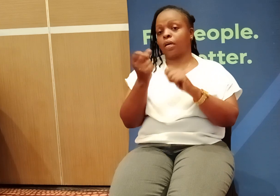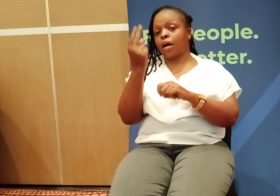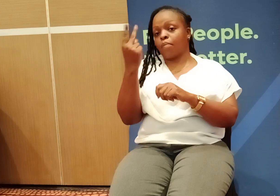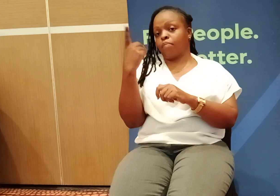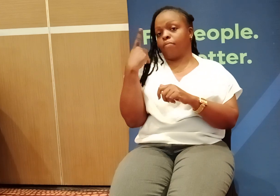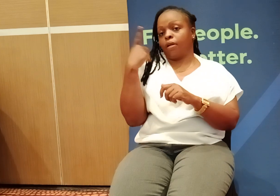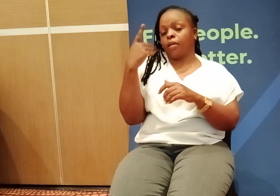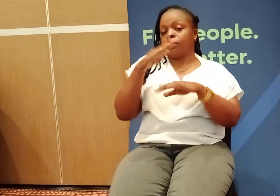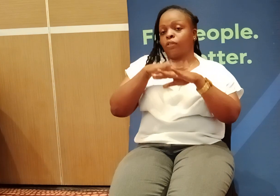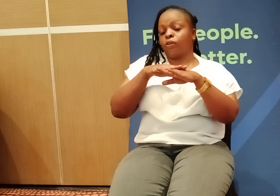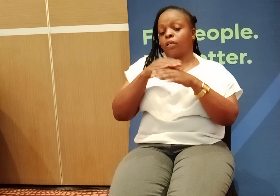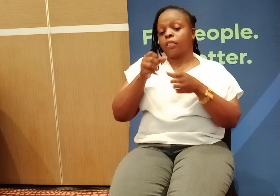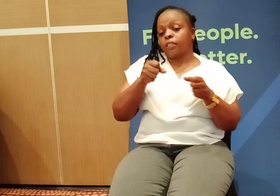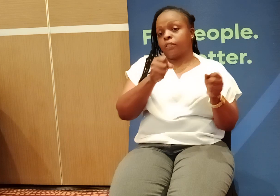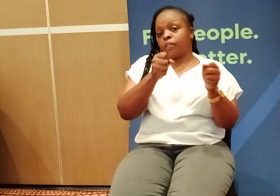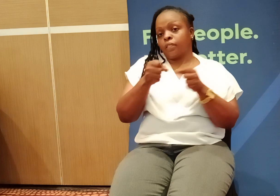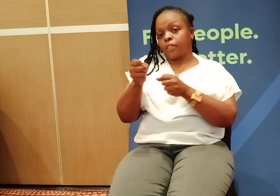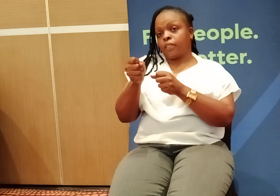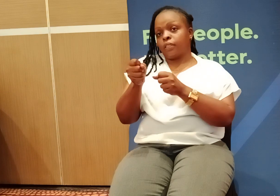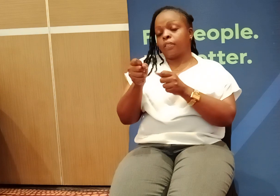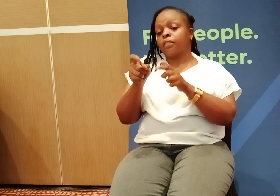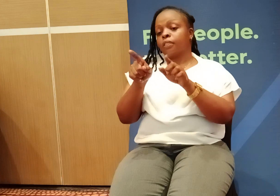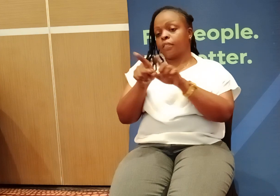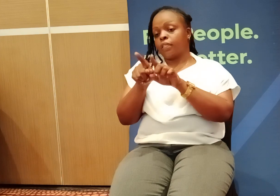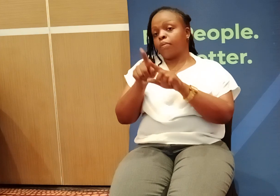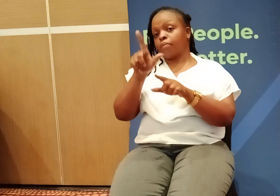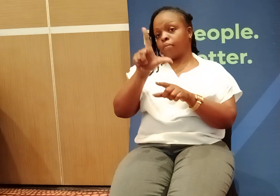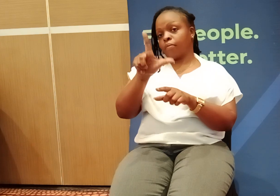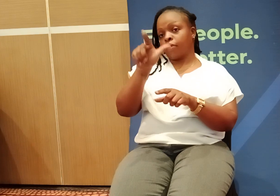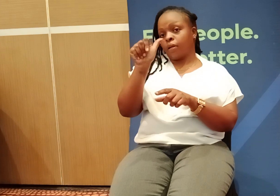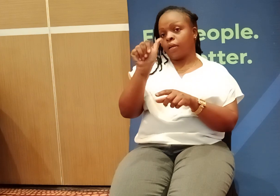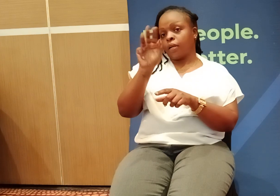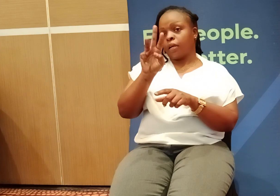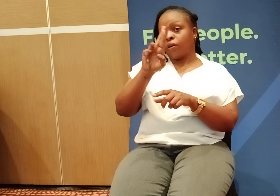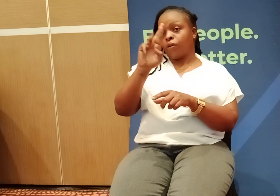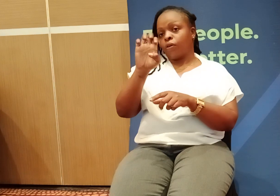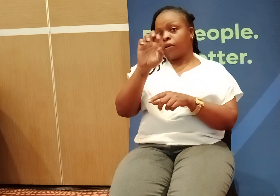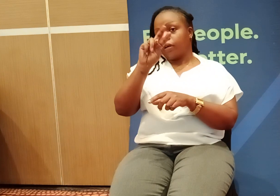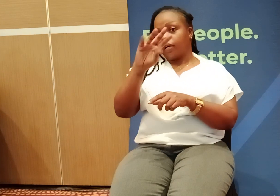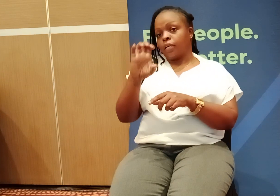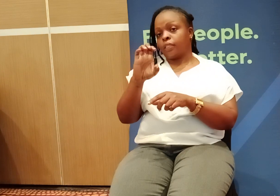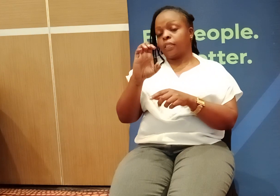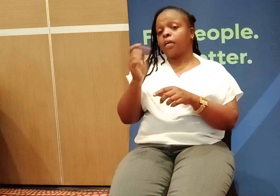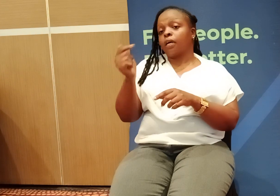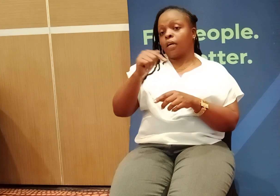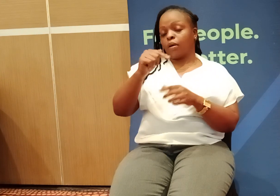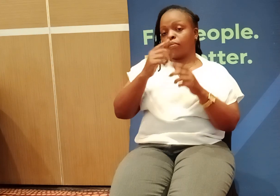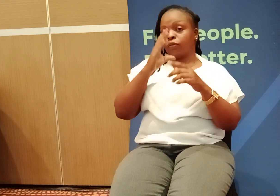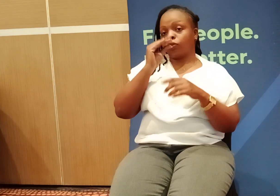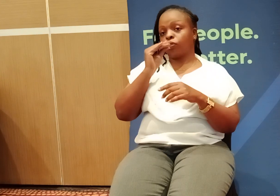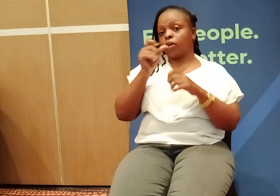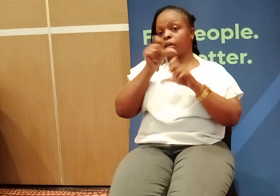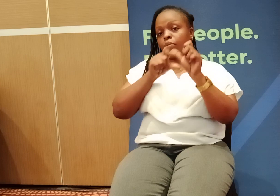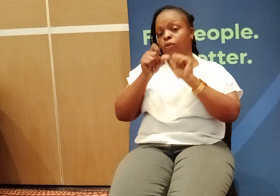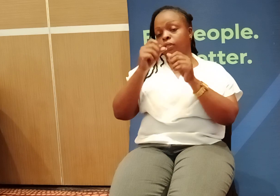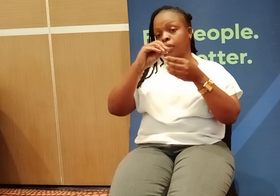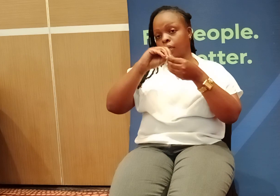strategy, and then Lawrence will come in and speak about the numbers, as well as then avail